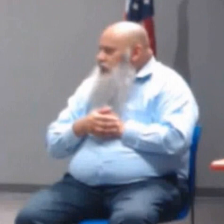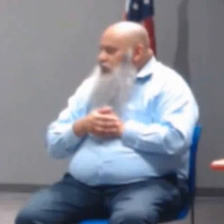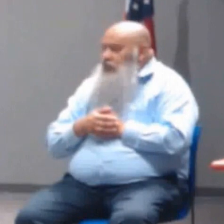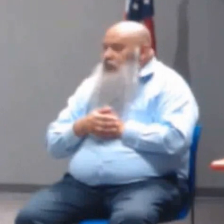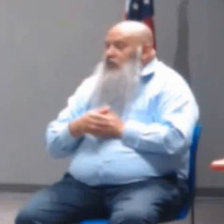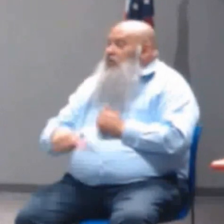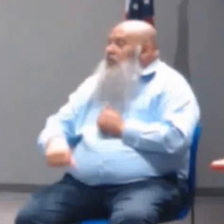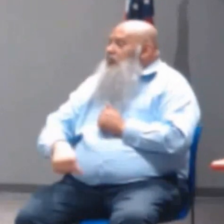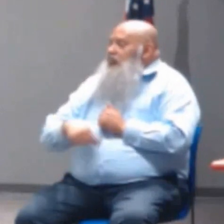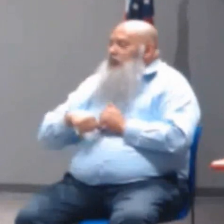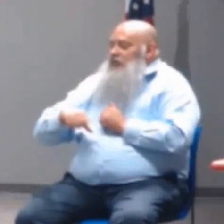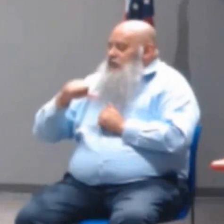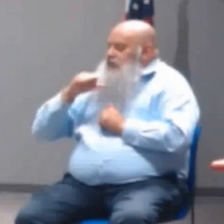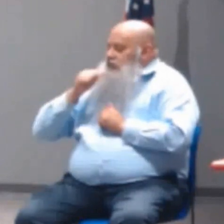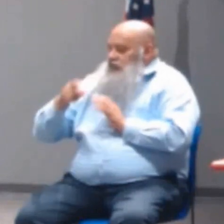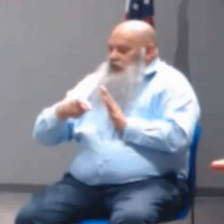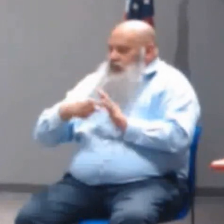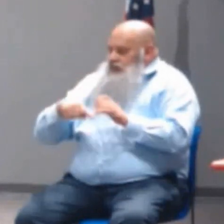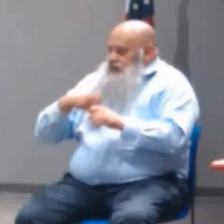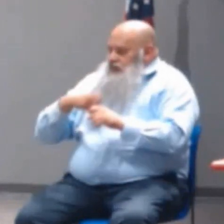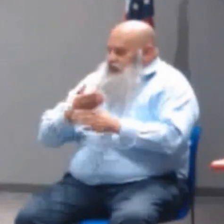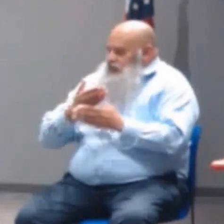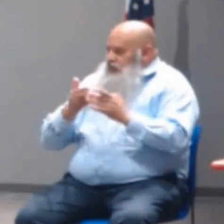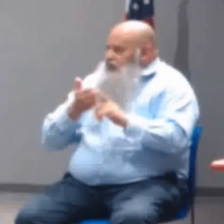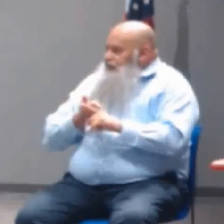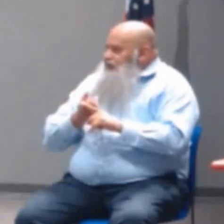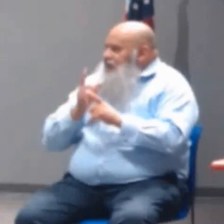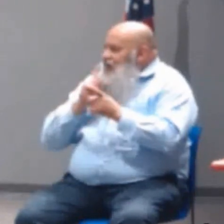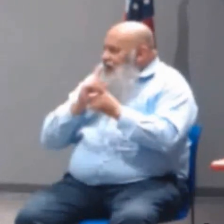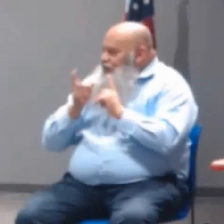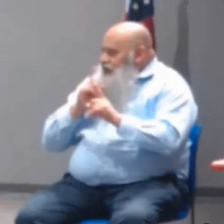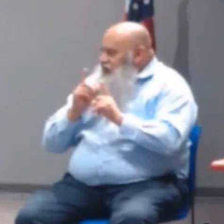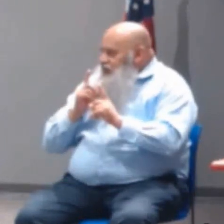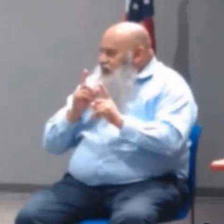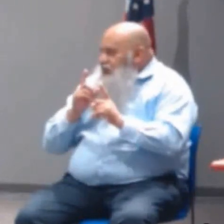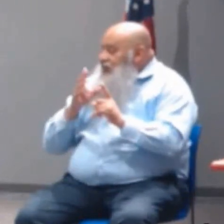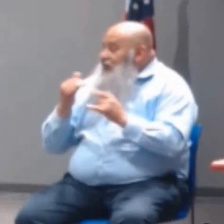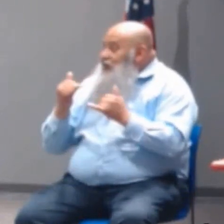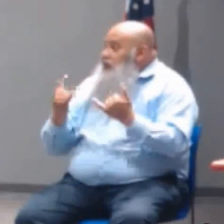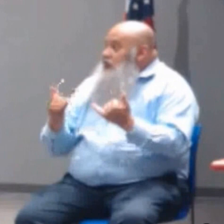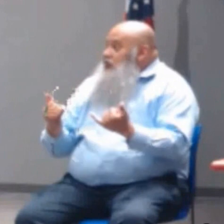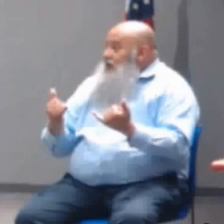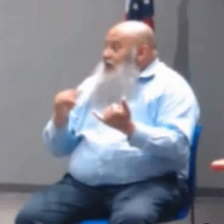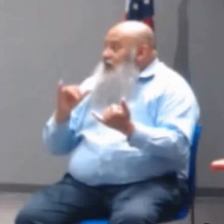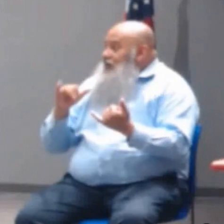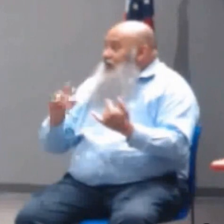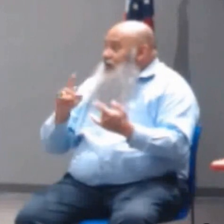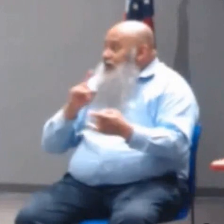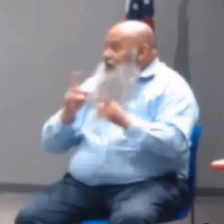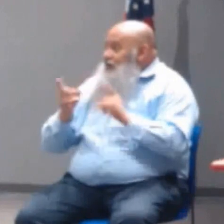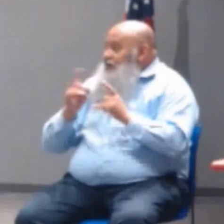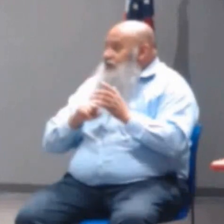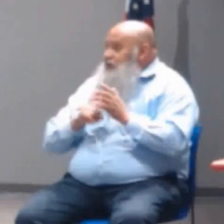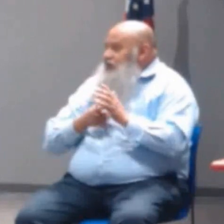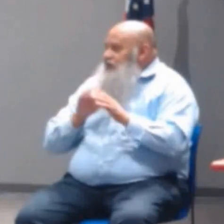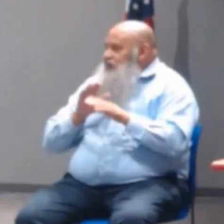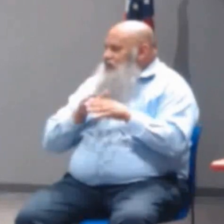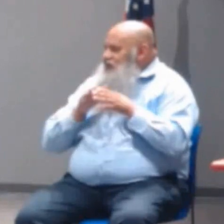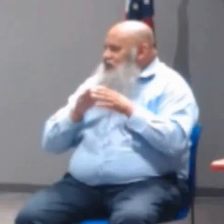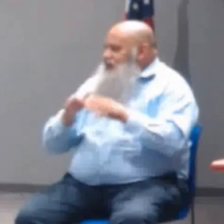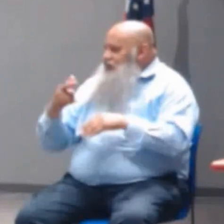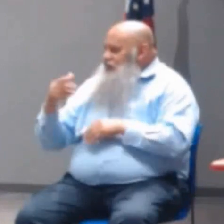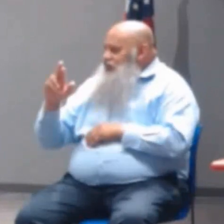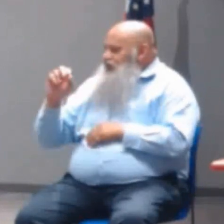Pride isn't a once-a-year thing. It's a conversation. And today, that conversation starts on the streets of